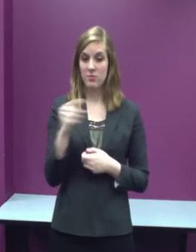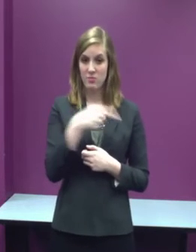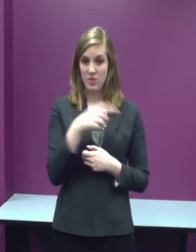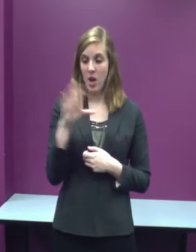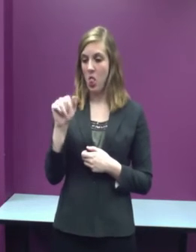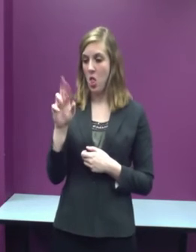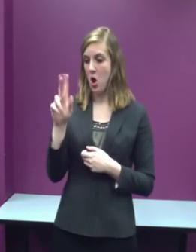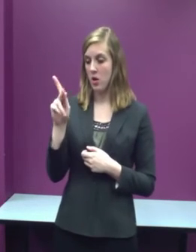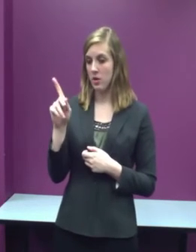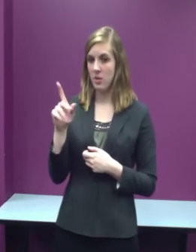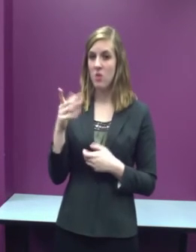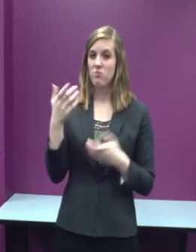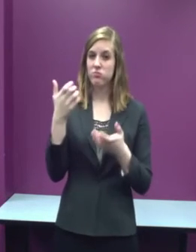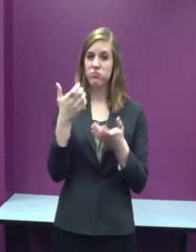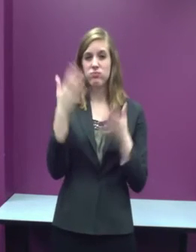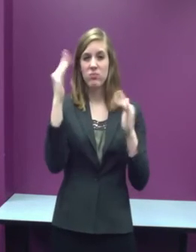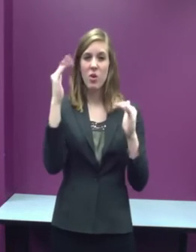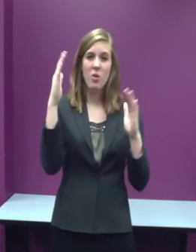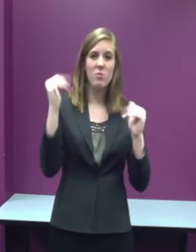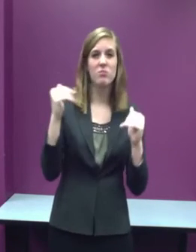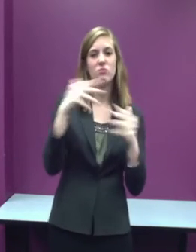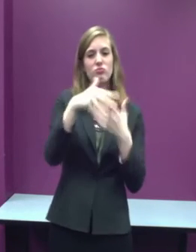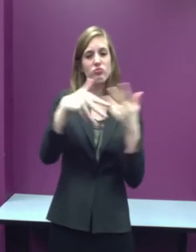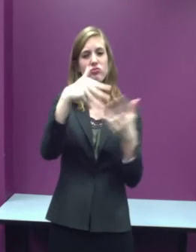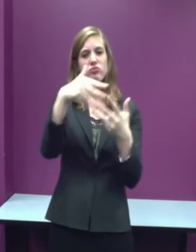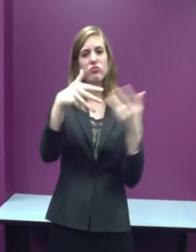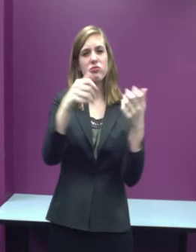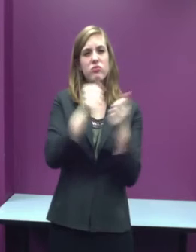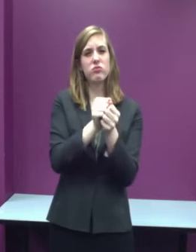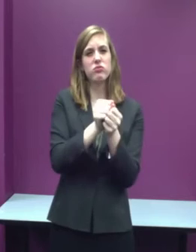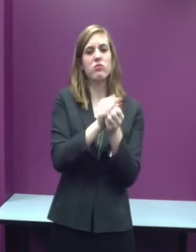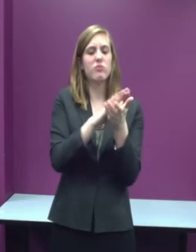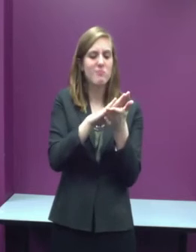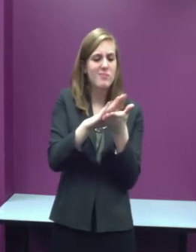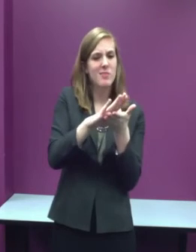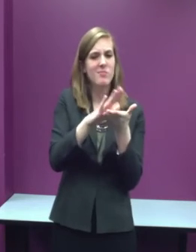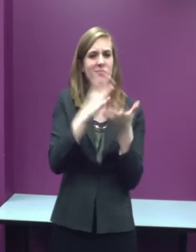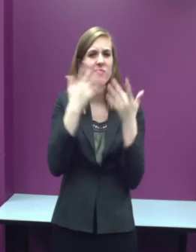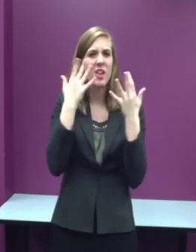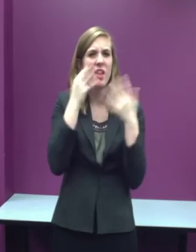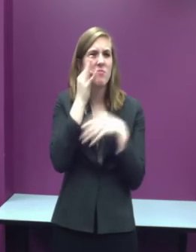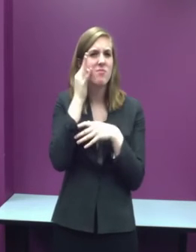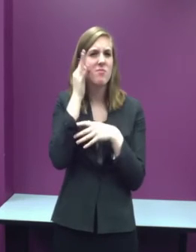tribes welcomed them as friends, and the Mandan called them Mushi, the pretty people.